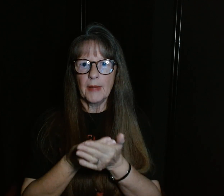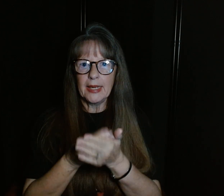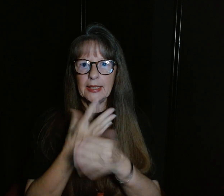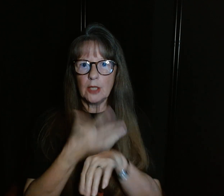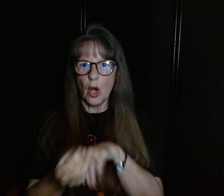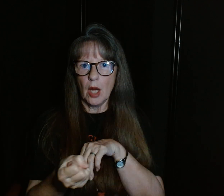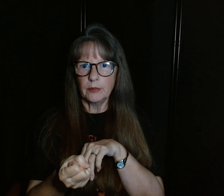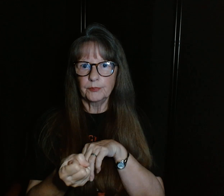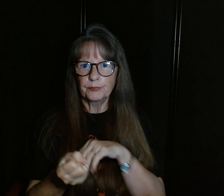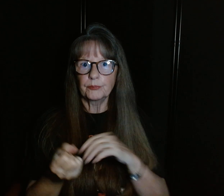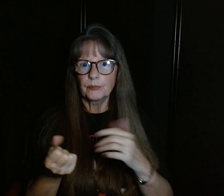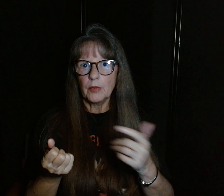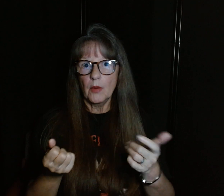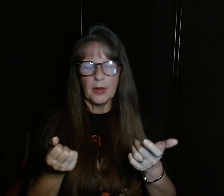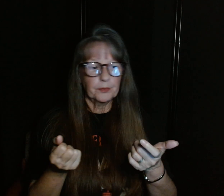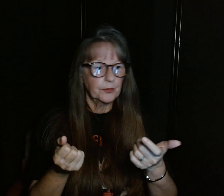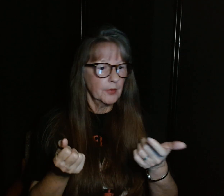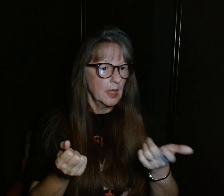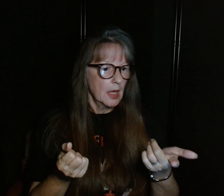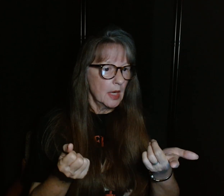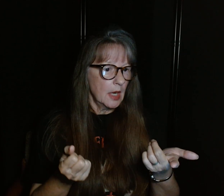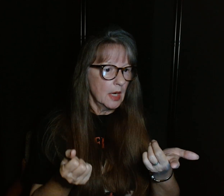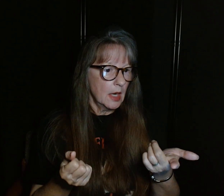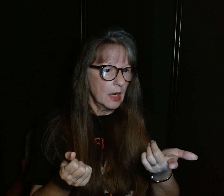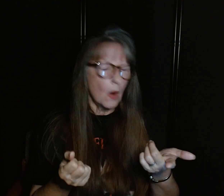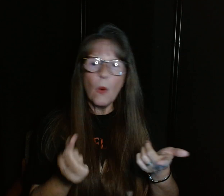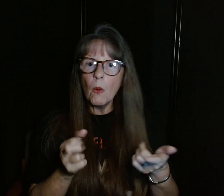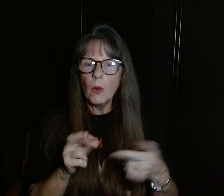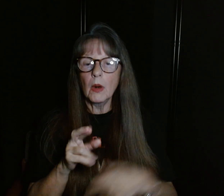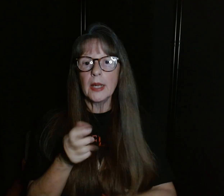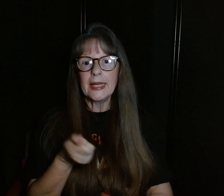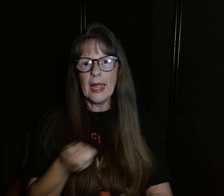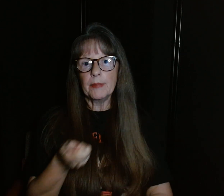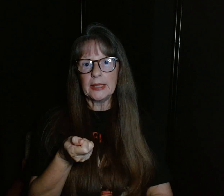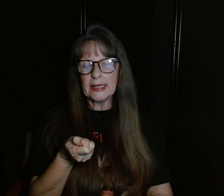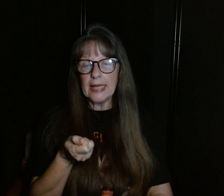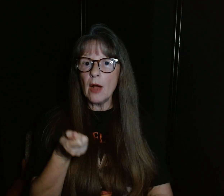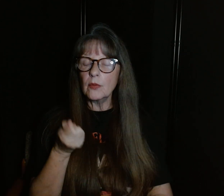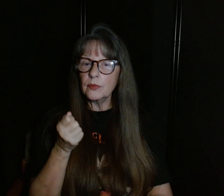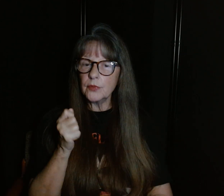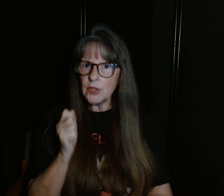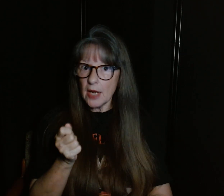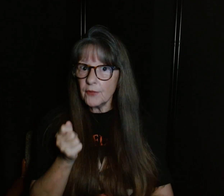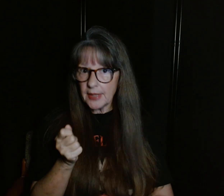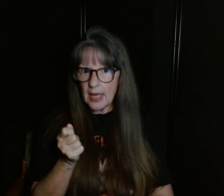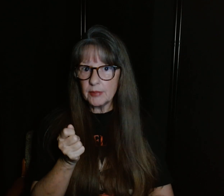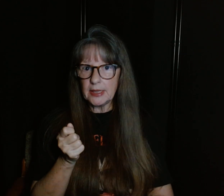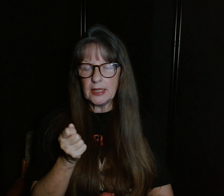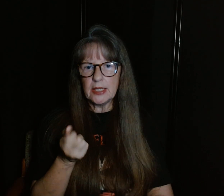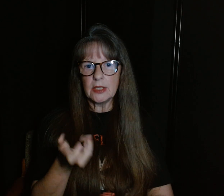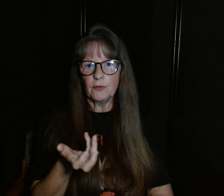money's gone, right? Or gambling. Now, the sign for gambling is if you